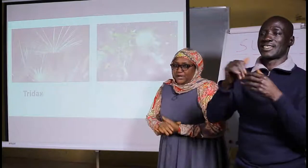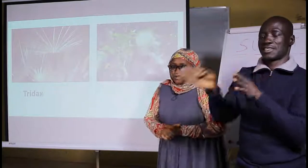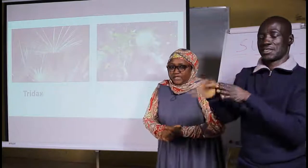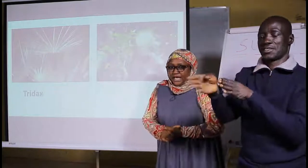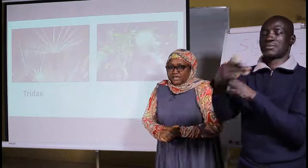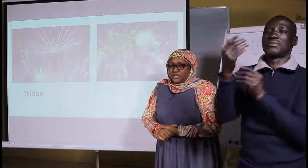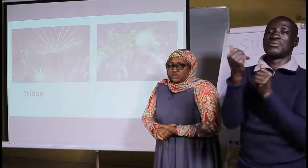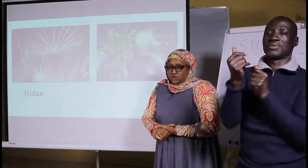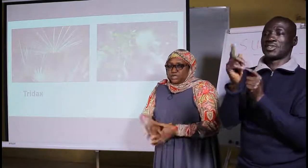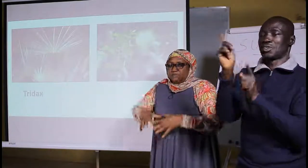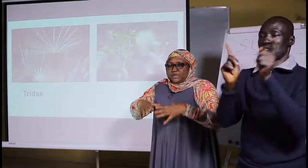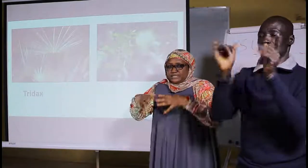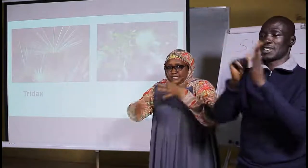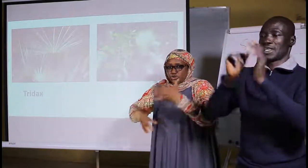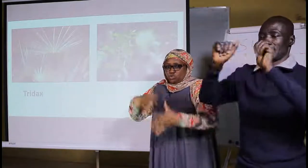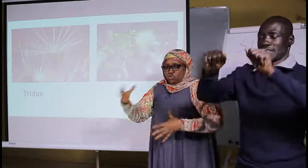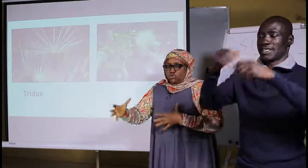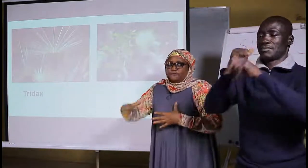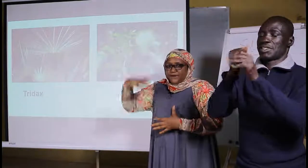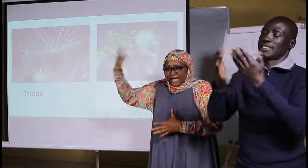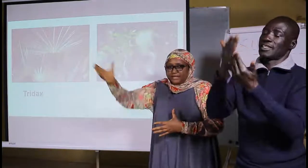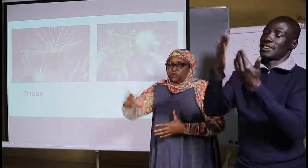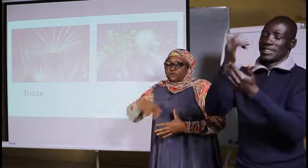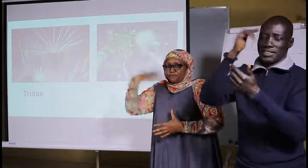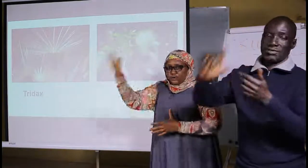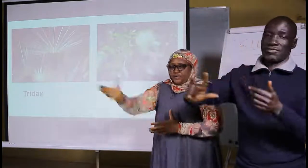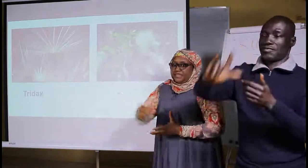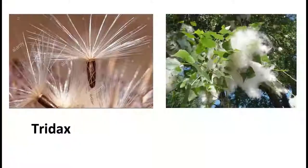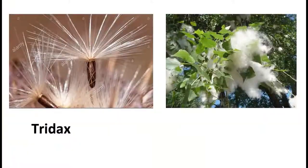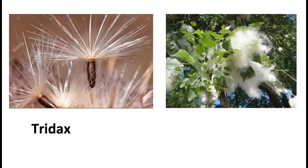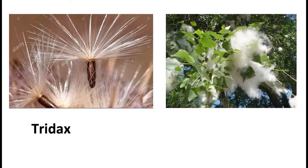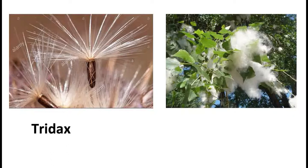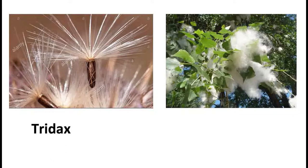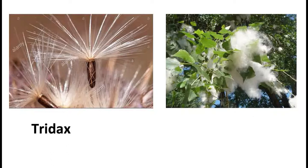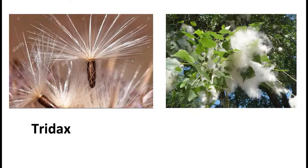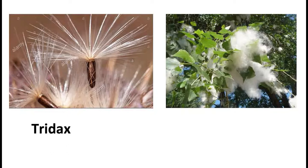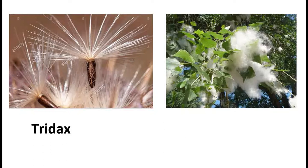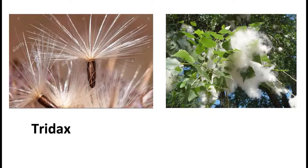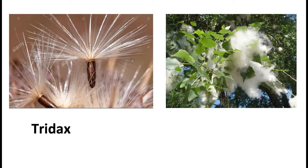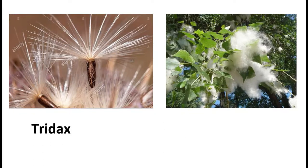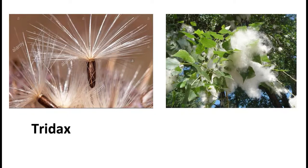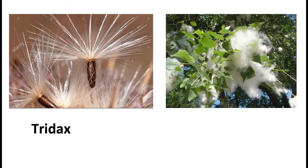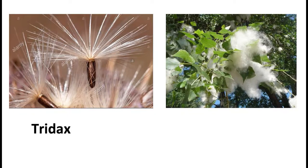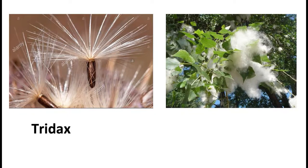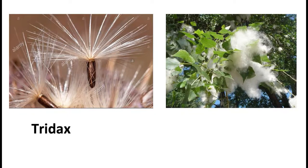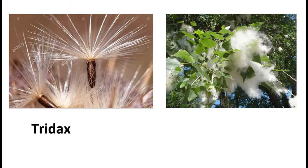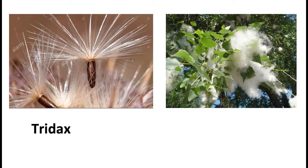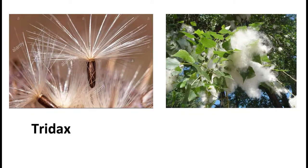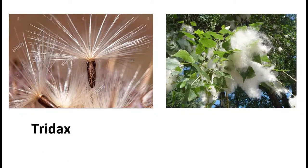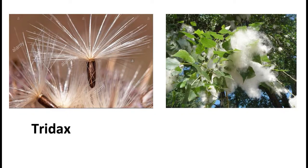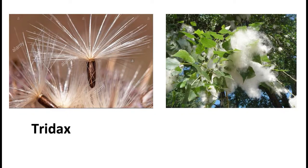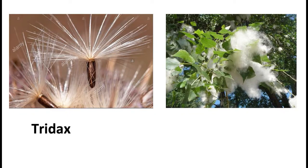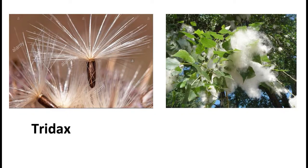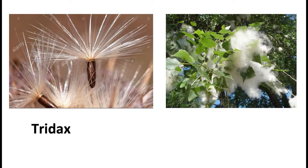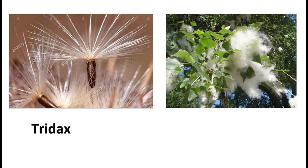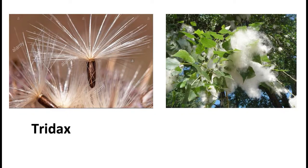is the parachute-like structure that makes it to fly or to float on the air. And when it goes to a particular soil,